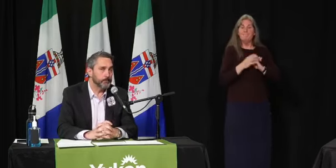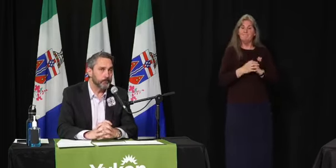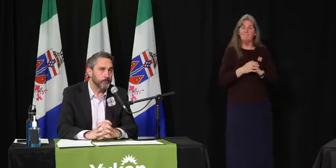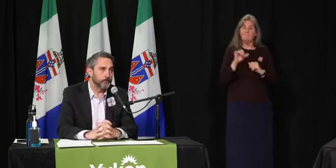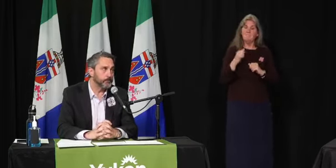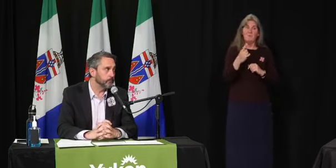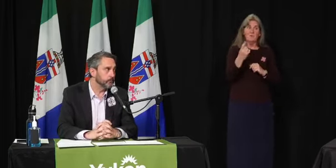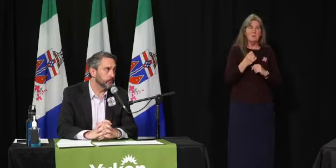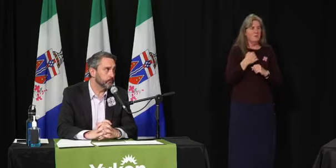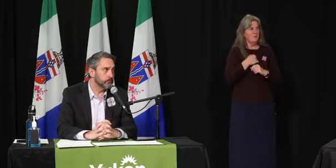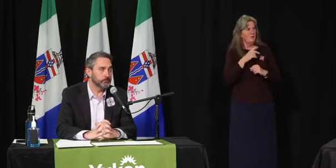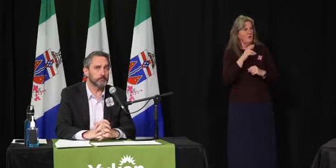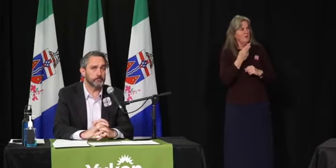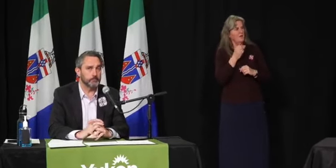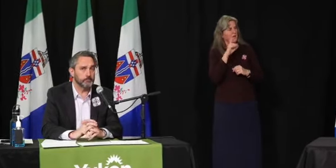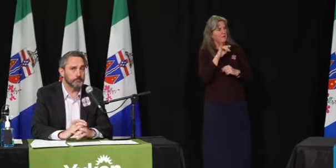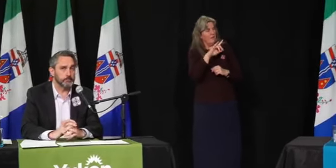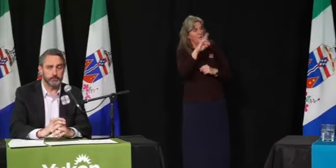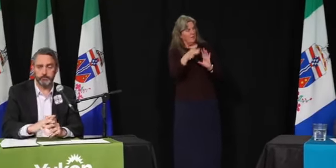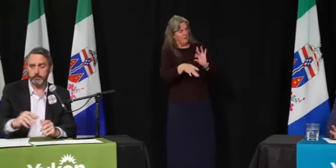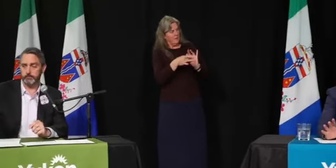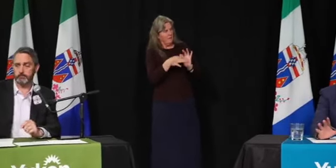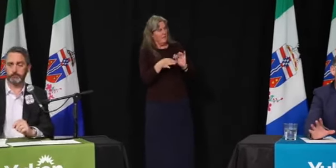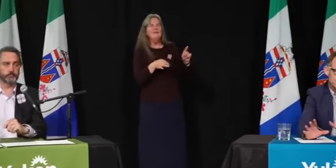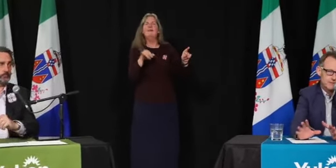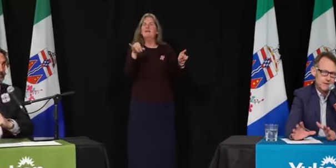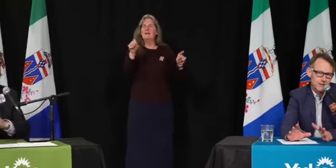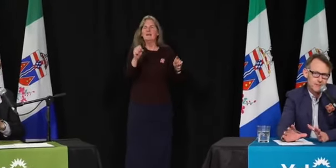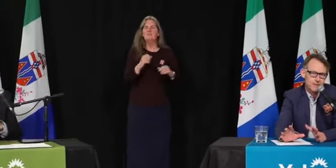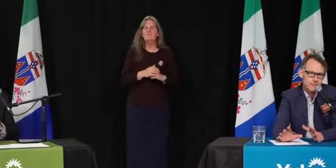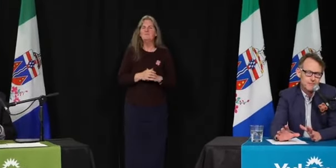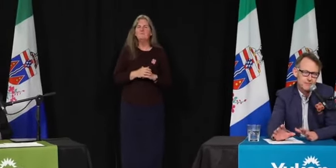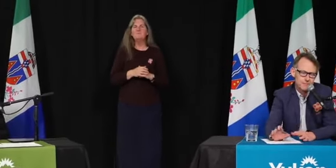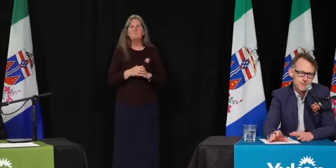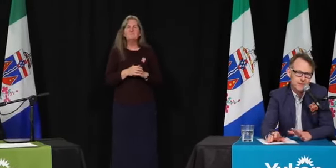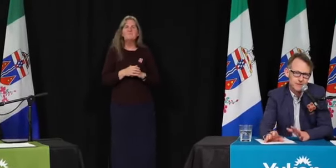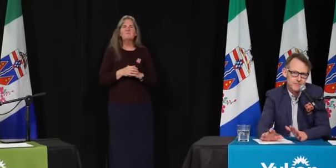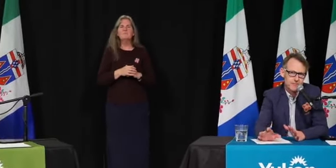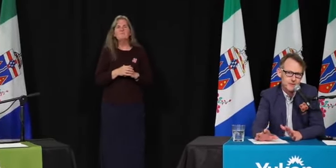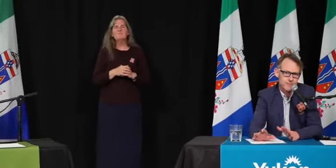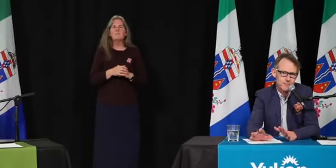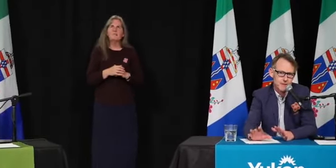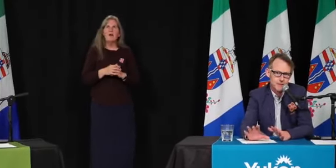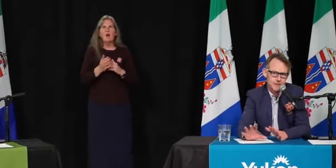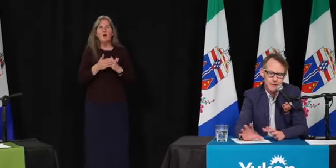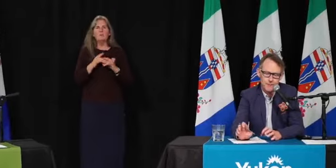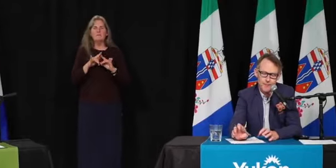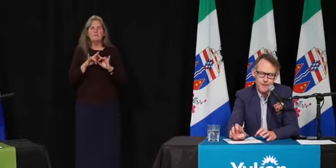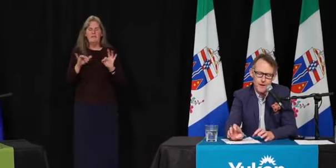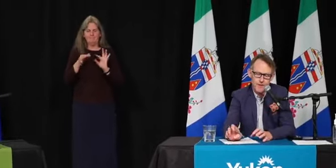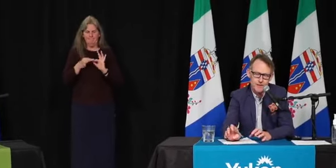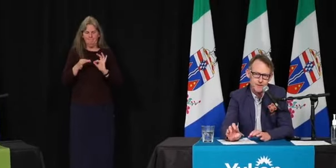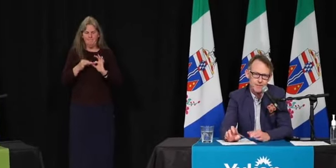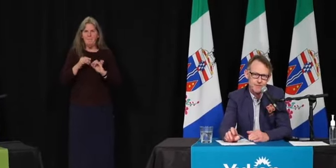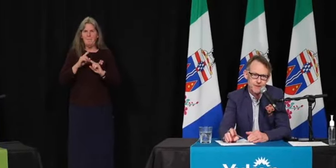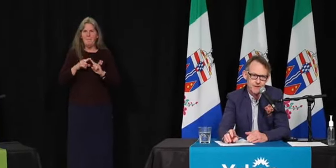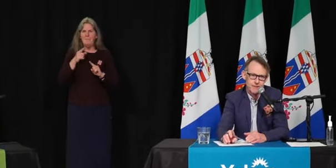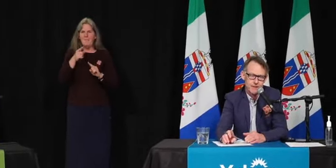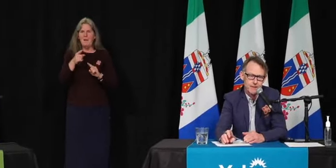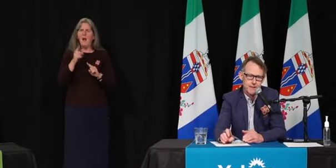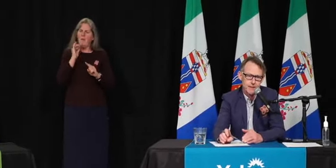Follow-up question. Oh, sorry, Dr. Hanley. It's mostly going to be a little bit repetitive, but I just